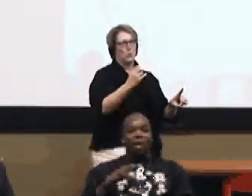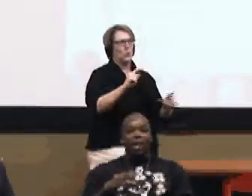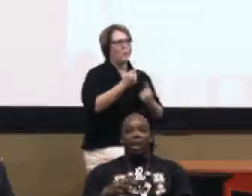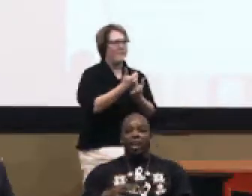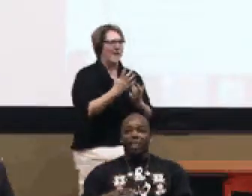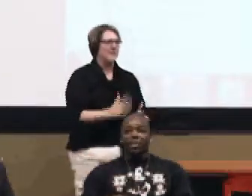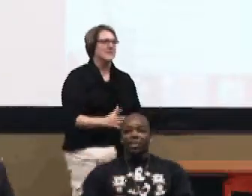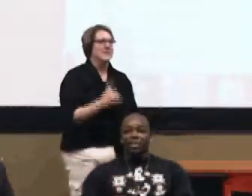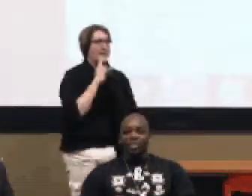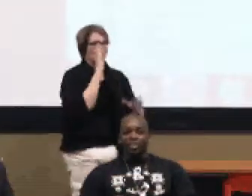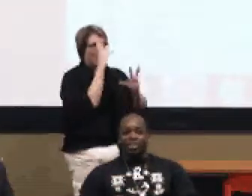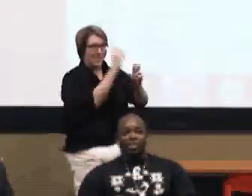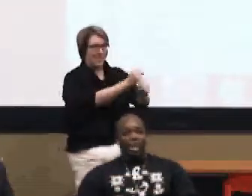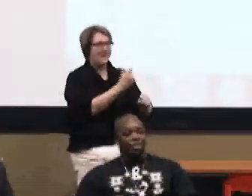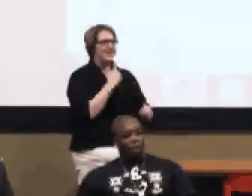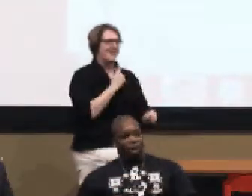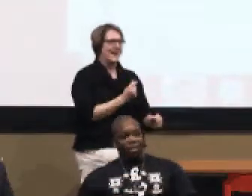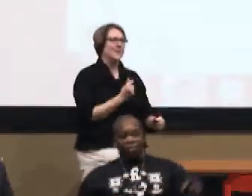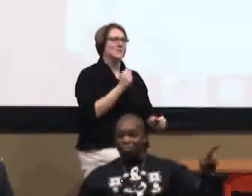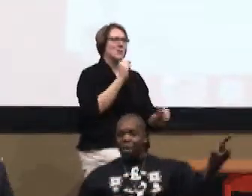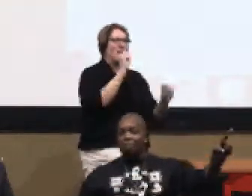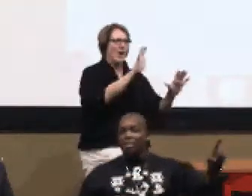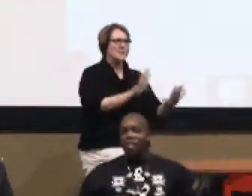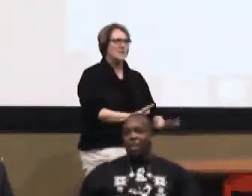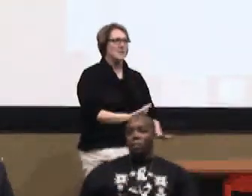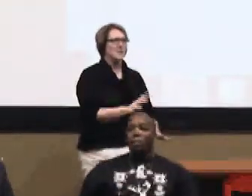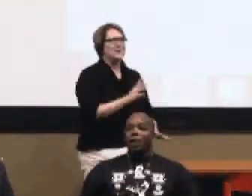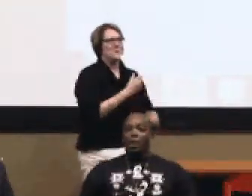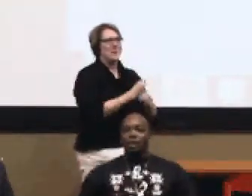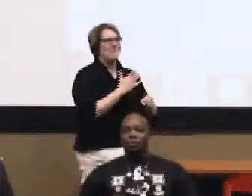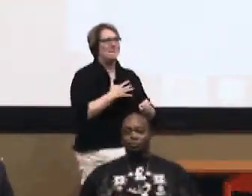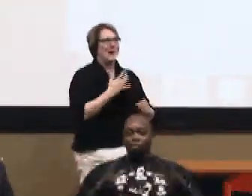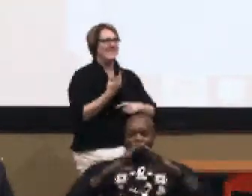Oh my God. That's awesome. Made my day.